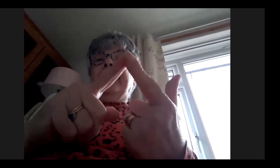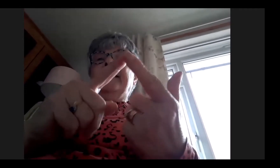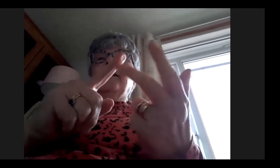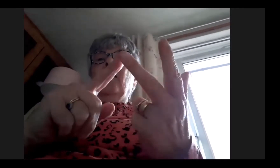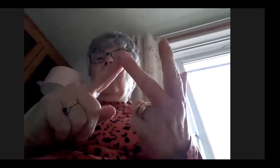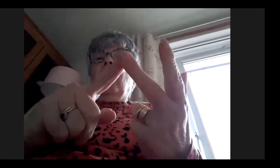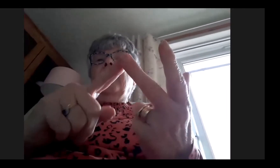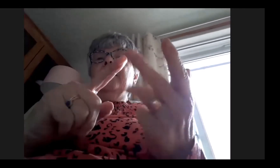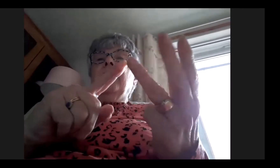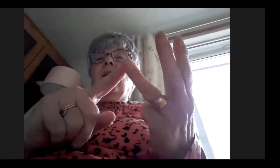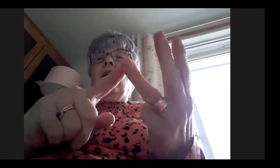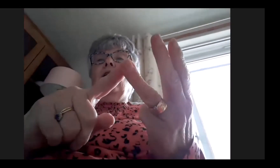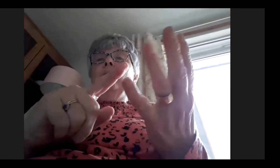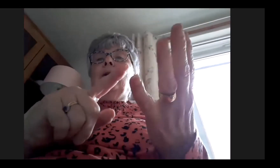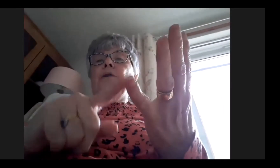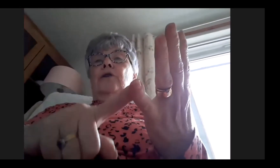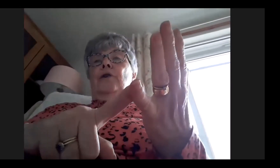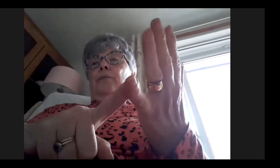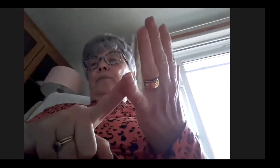E, I, O, and U.